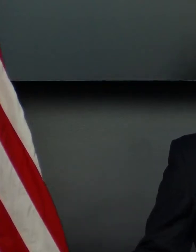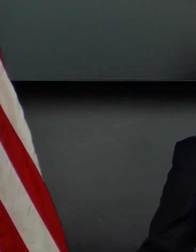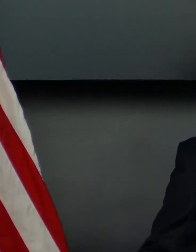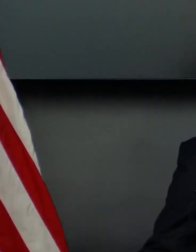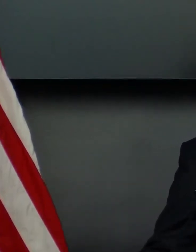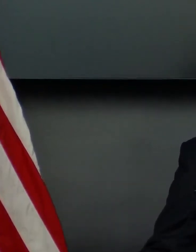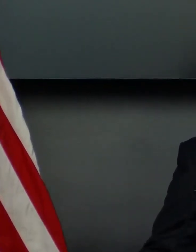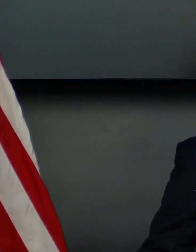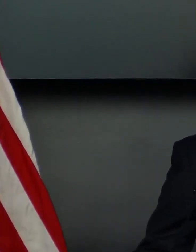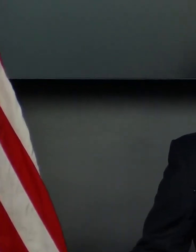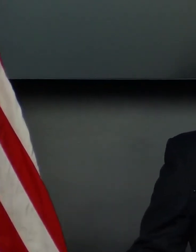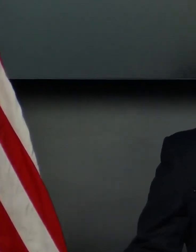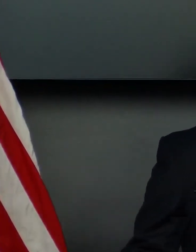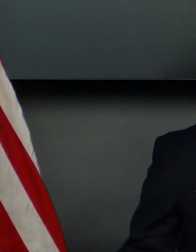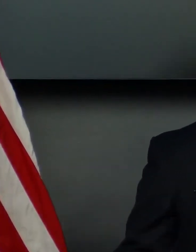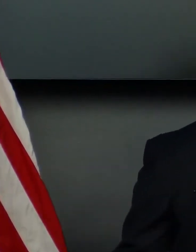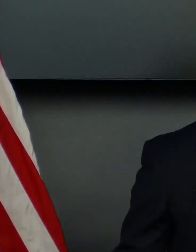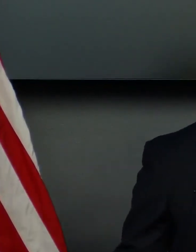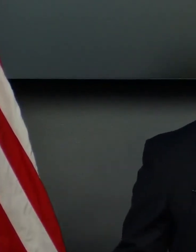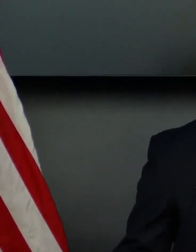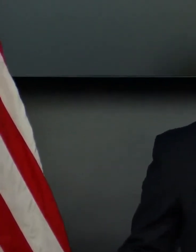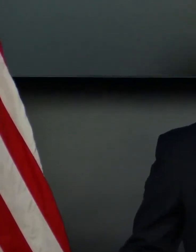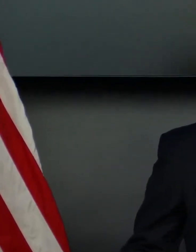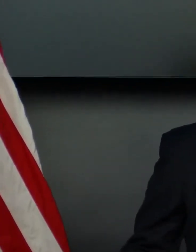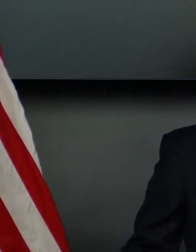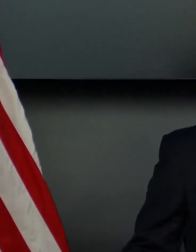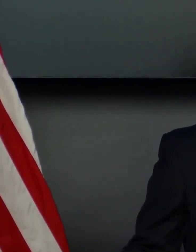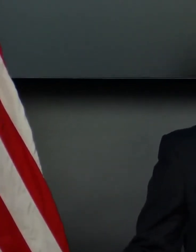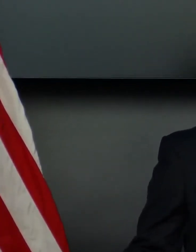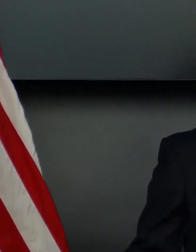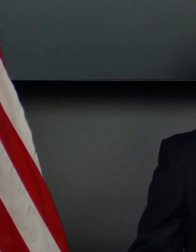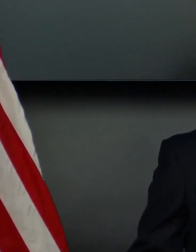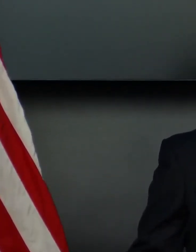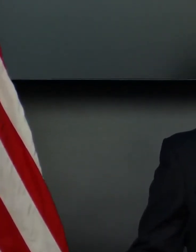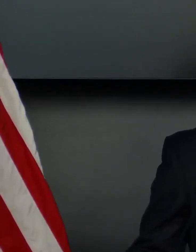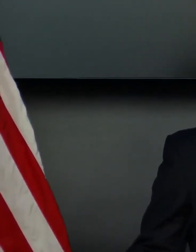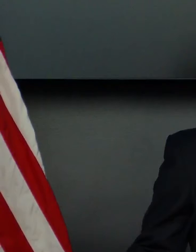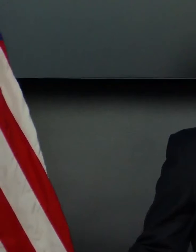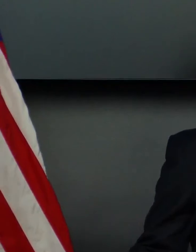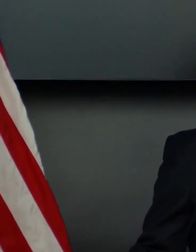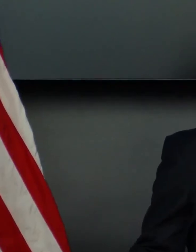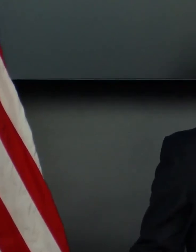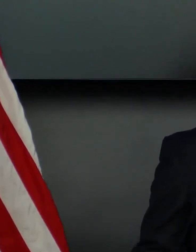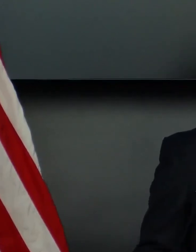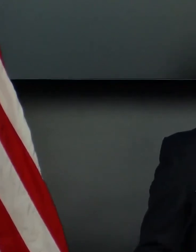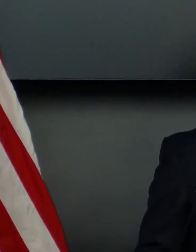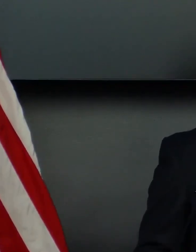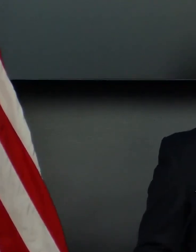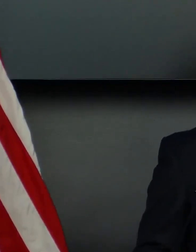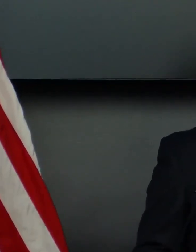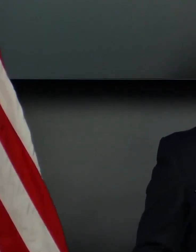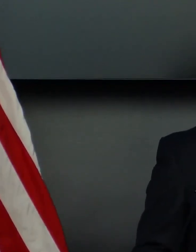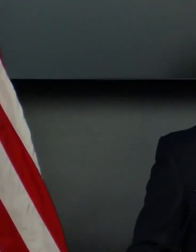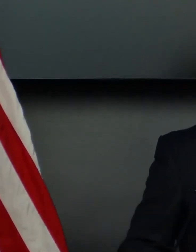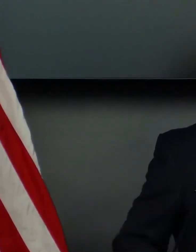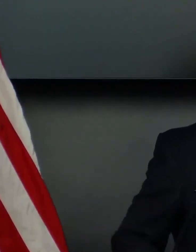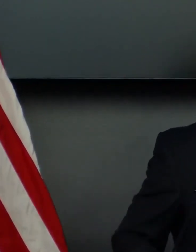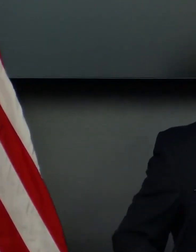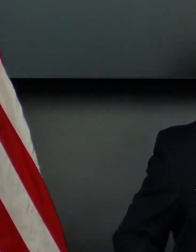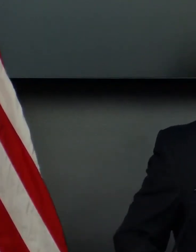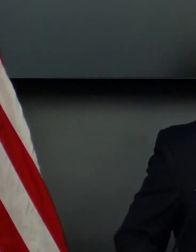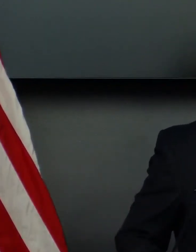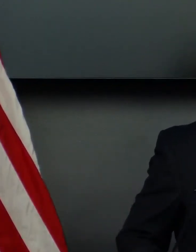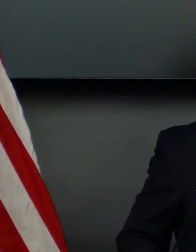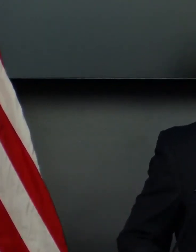Amanda Logue, who's the Chief Medical Officer at Oxnard Lafayette General. And we also have Dr. Terry